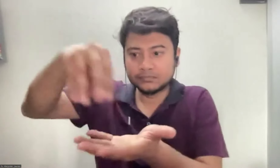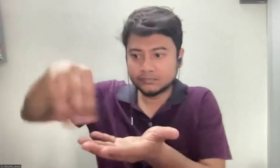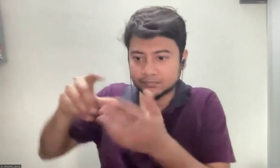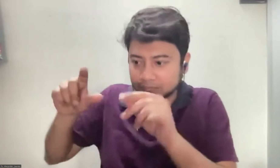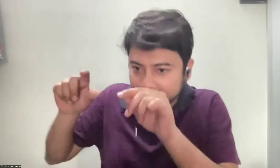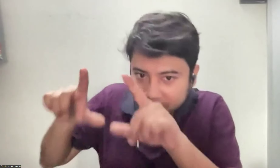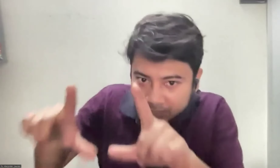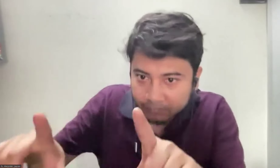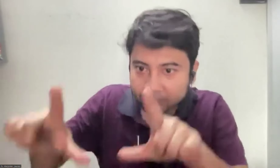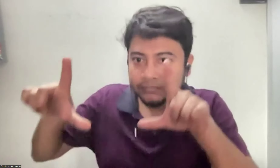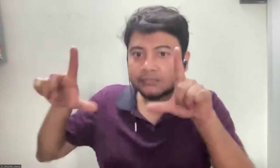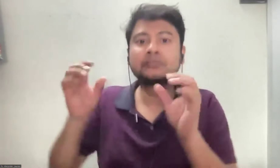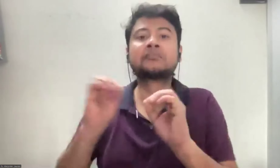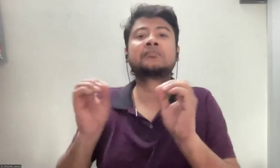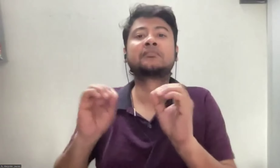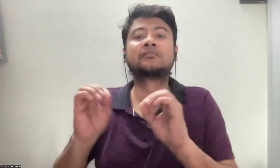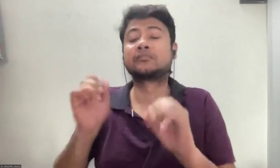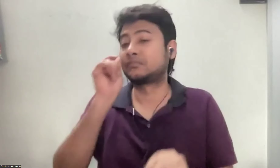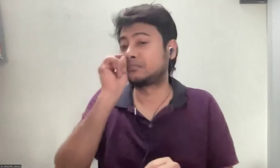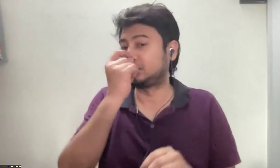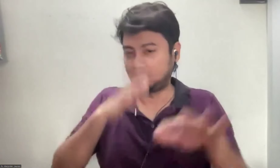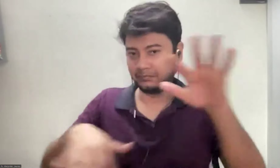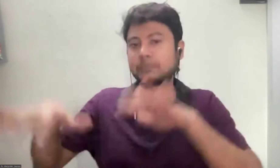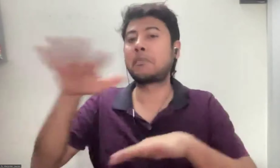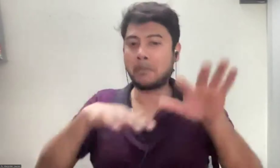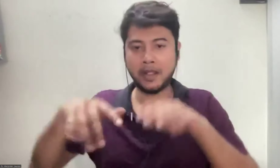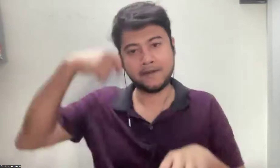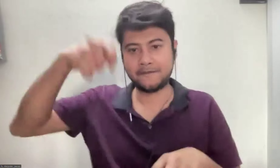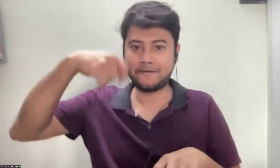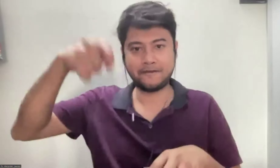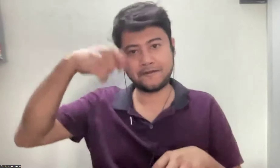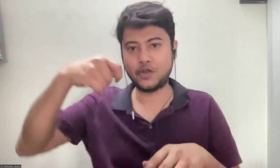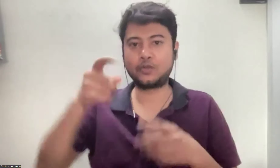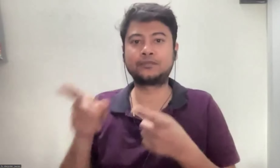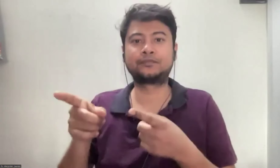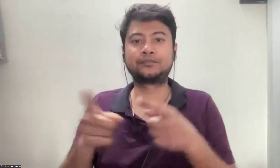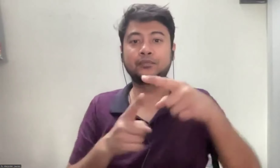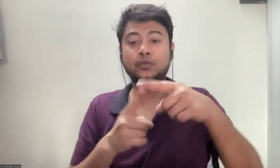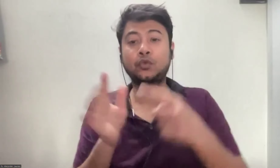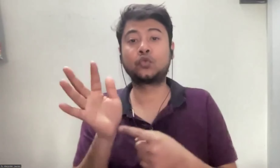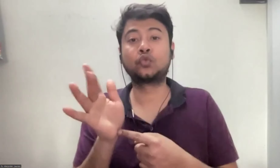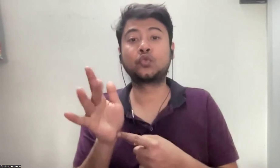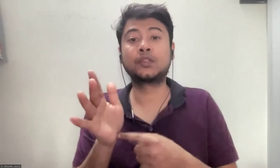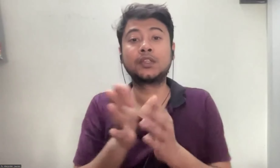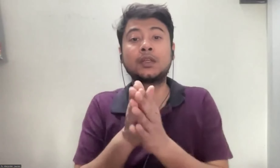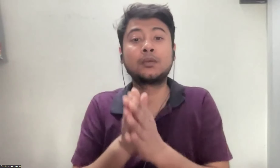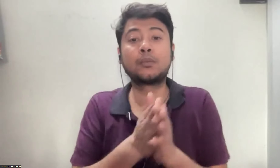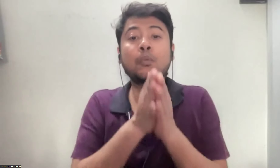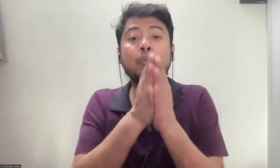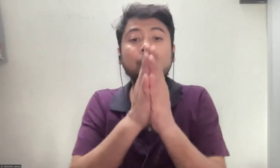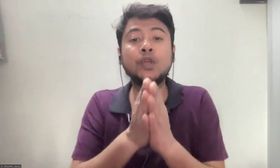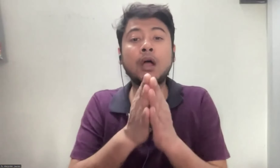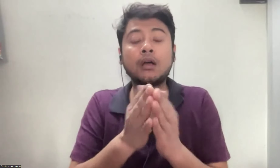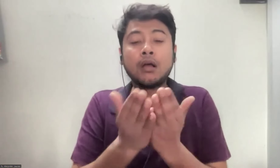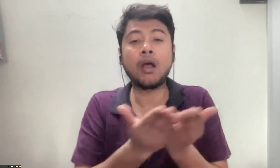you know, he'll translate to it, interpretation. Then we'll, you know, we'll send the video so that things are clear. But if somebody has understood it, you can